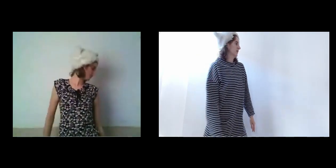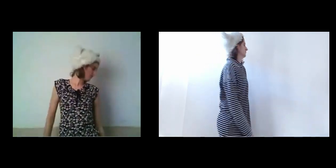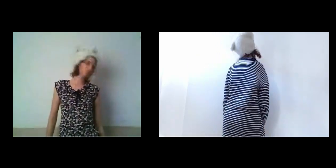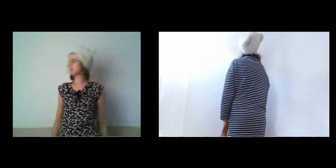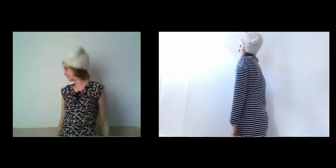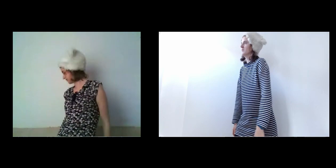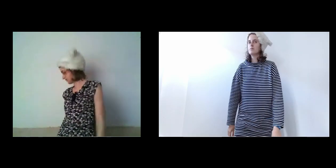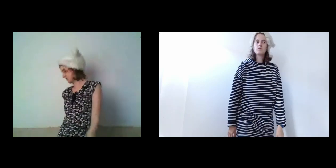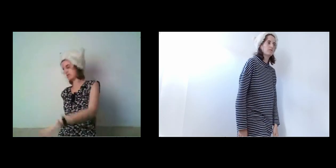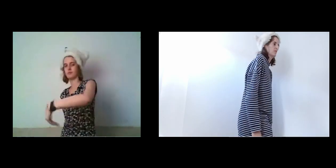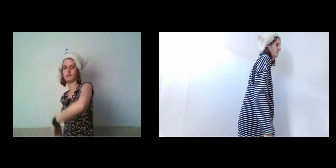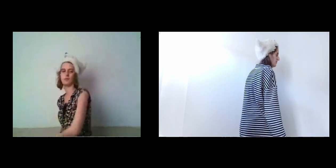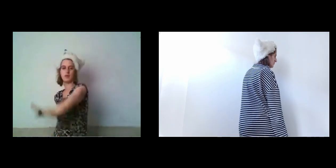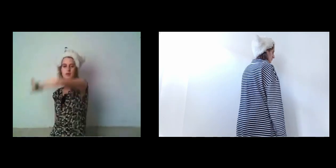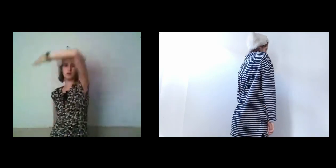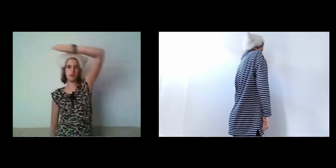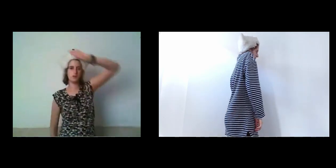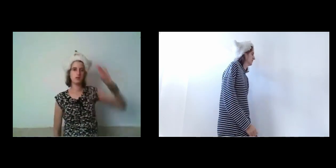be lost